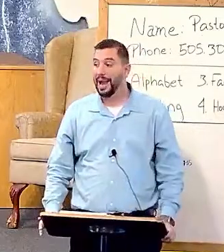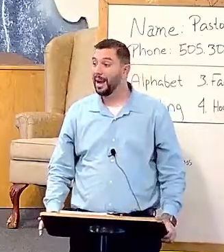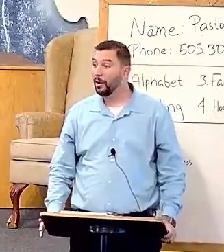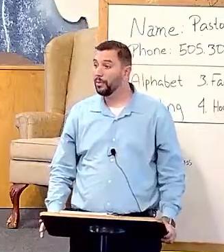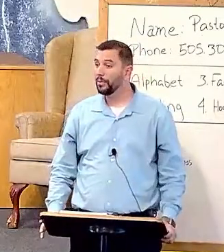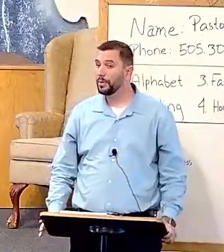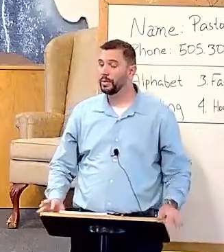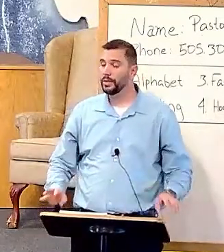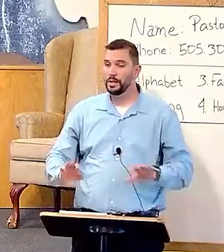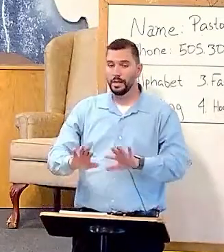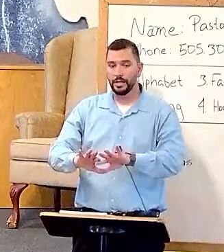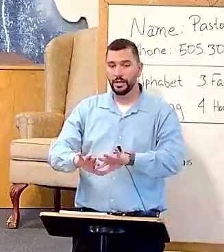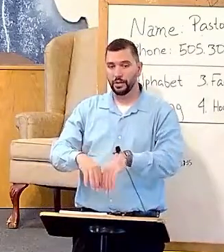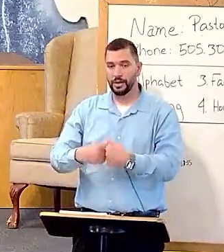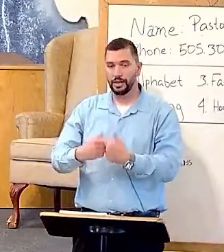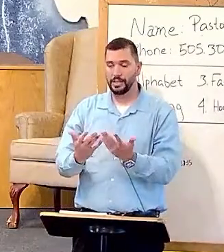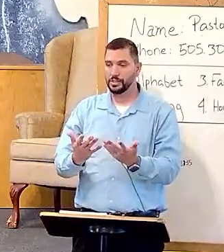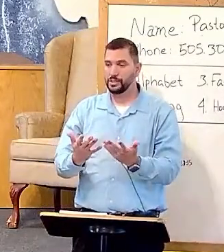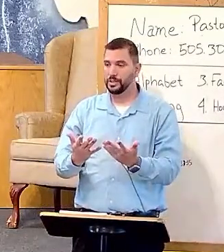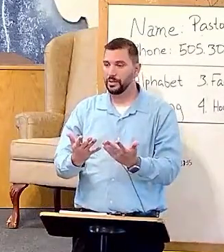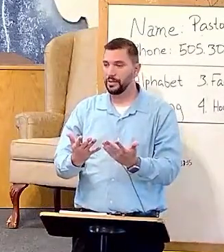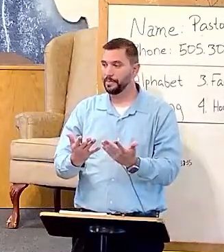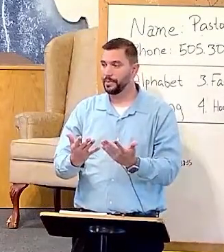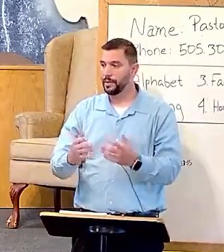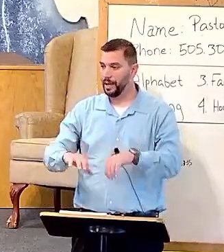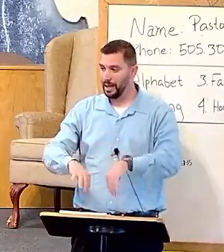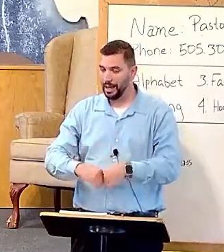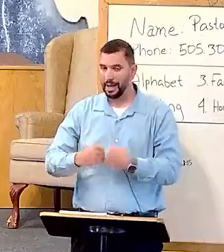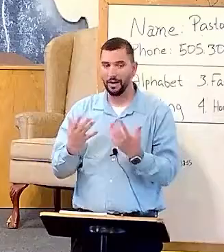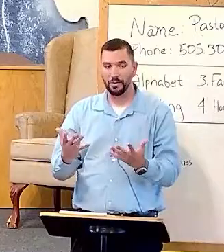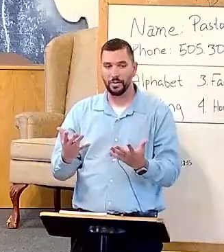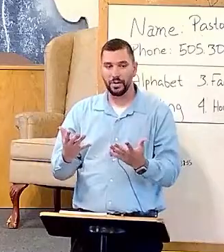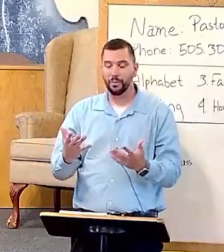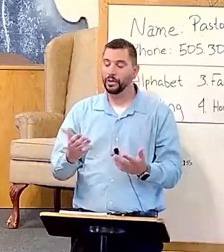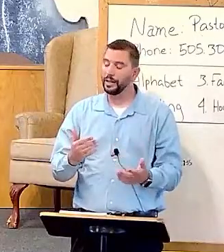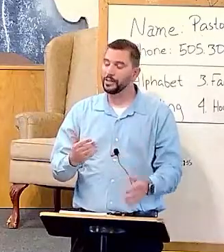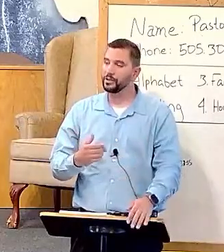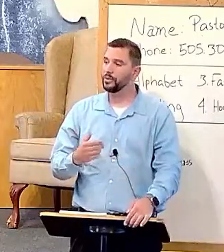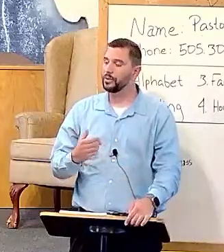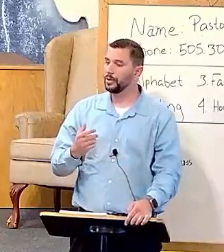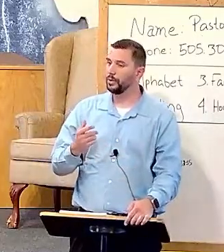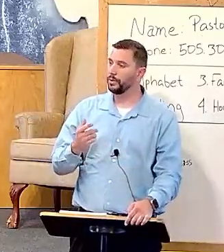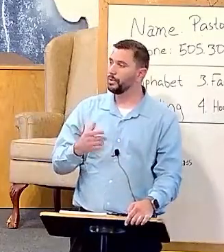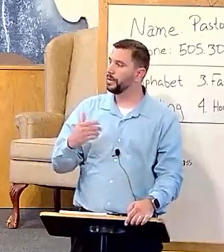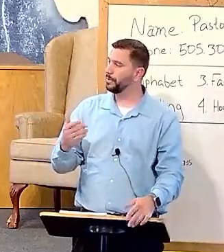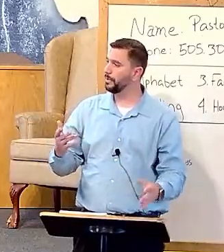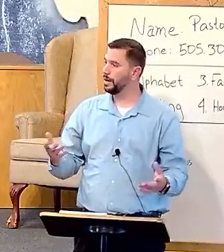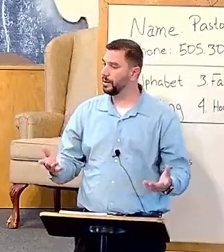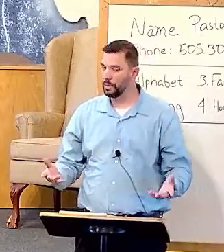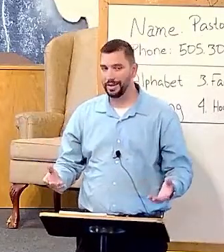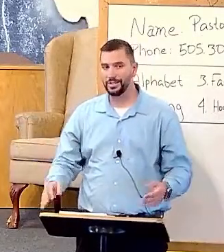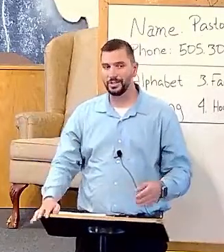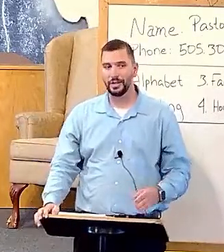how. You're going to go like this. How. We'll get into the who, what, when, where, how, whys.